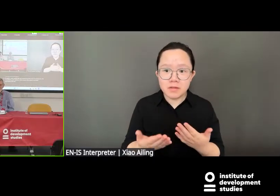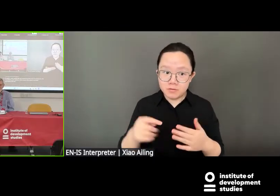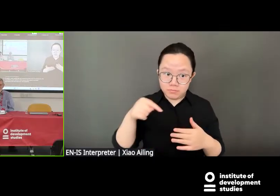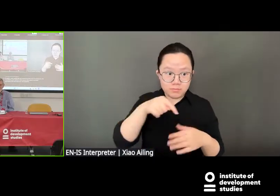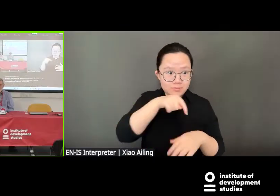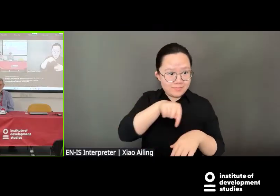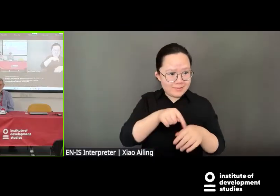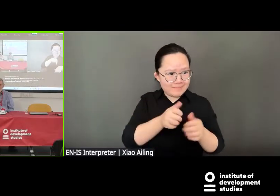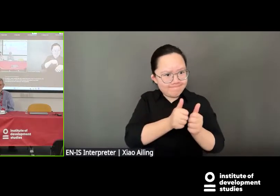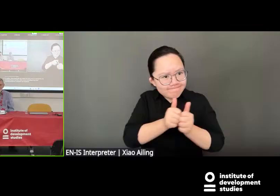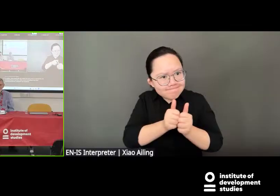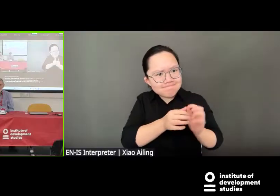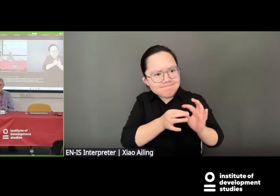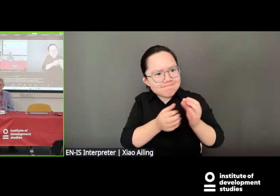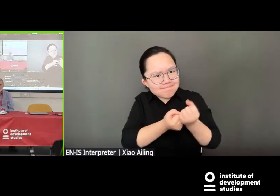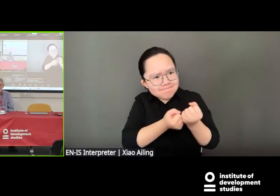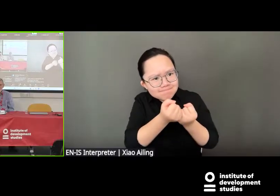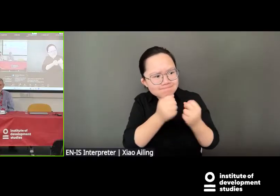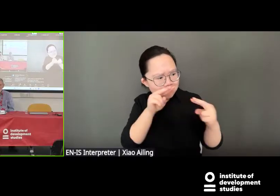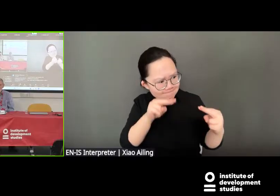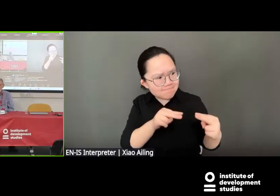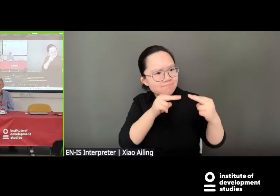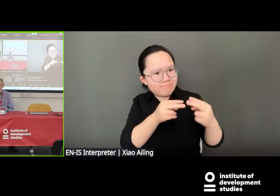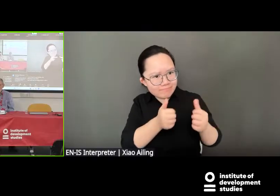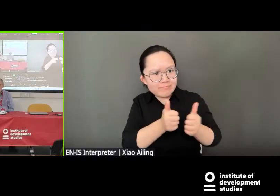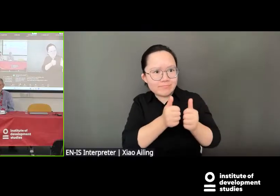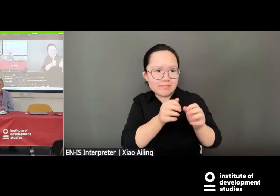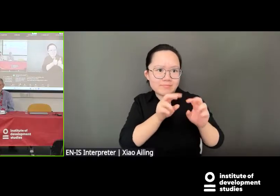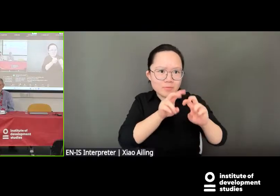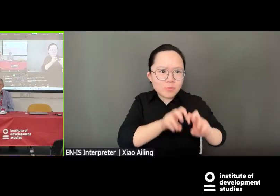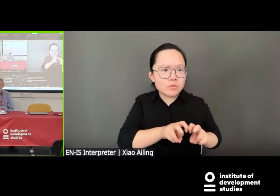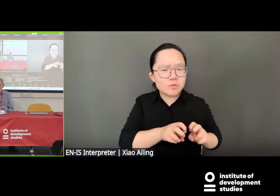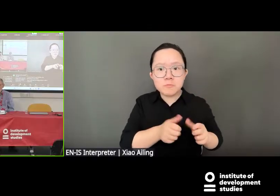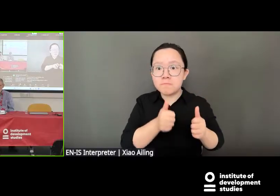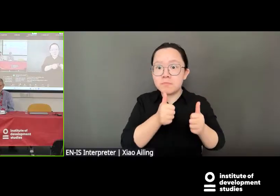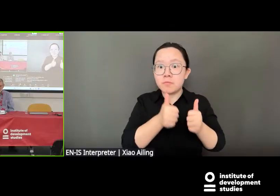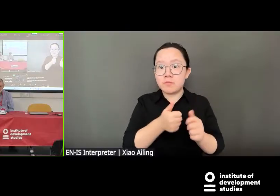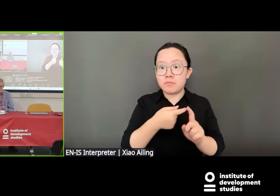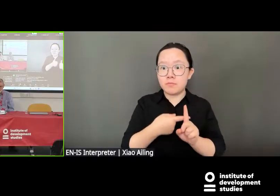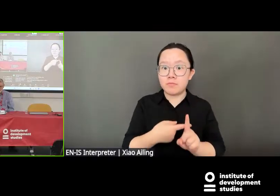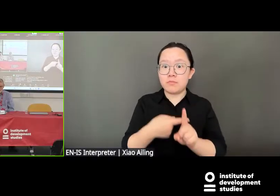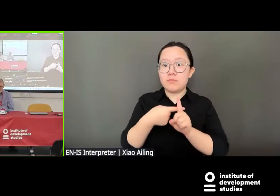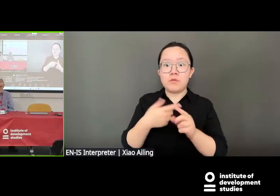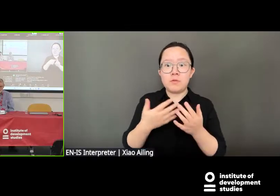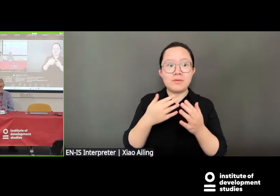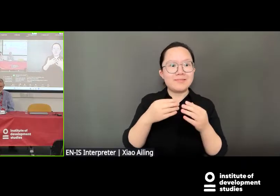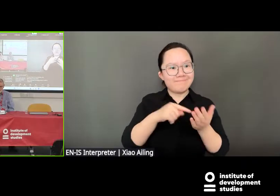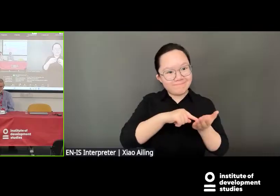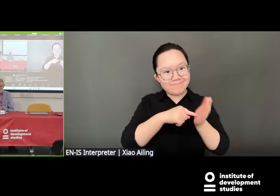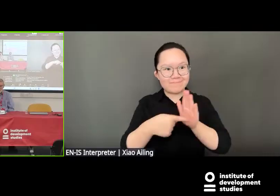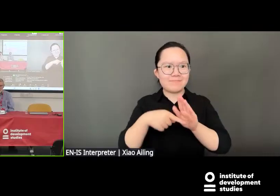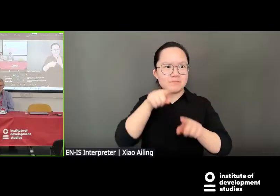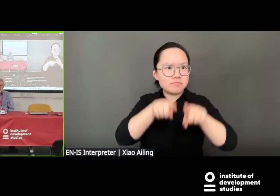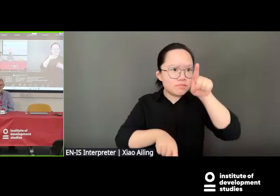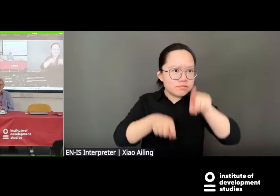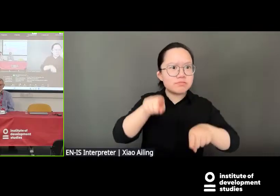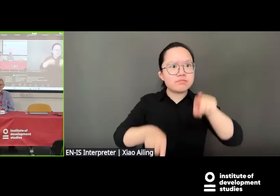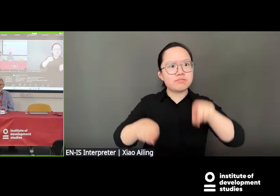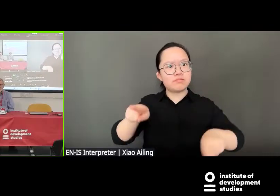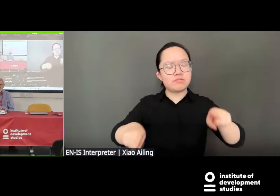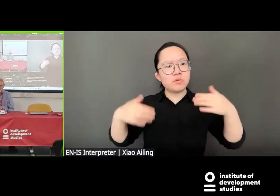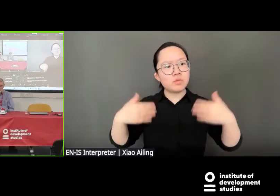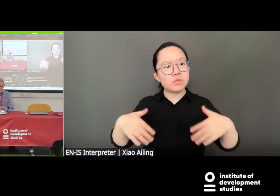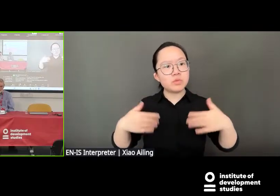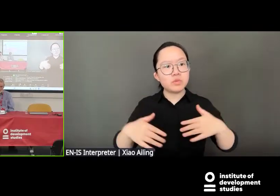knowledge counts and generated a rich diversity of findings. Approaches to research that